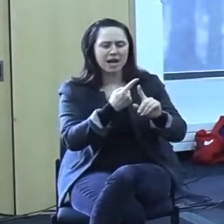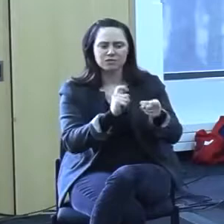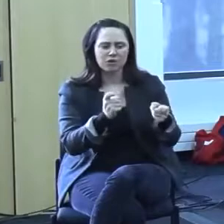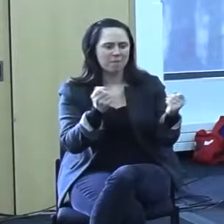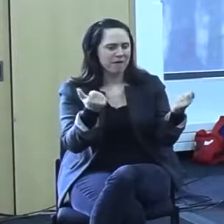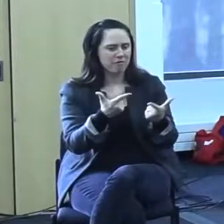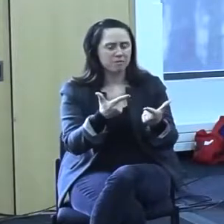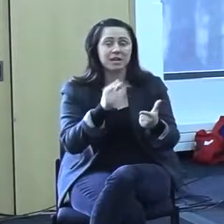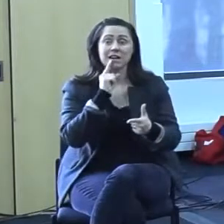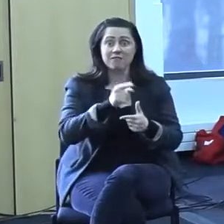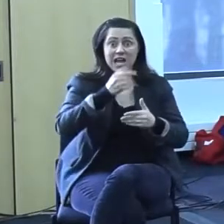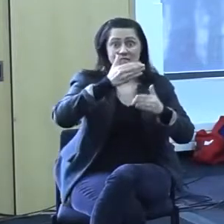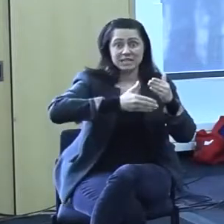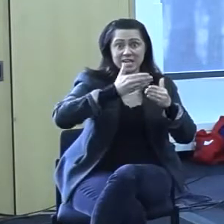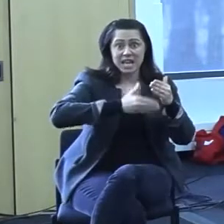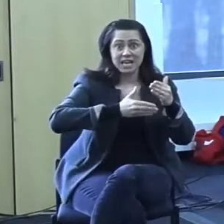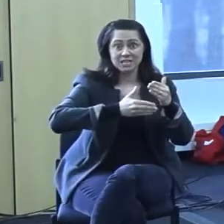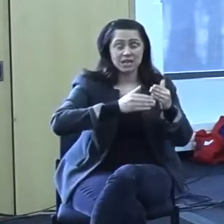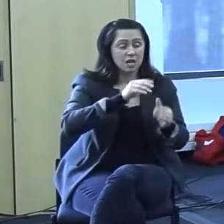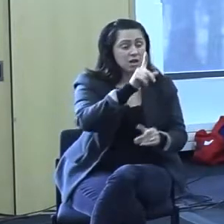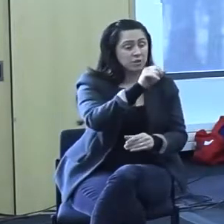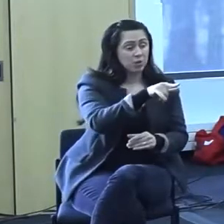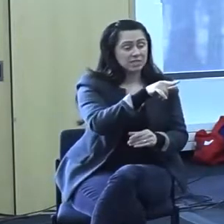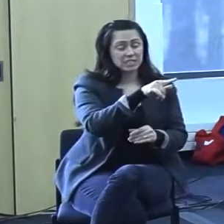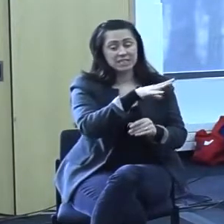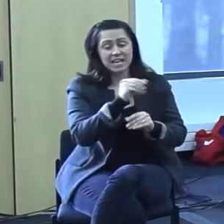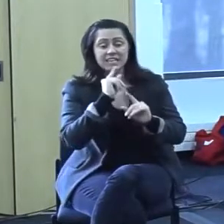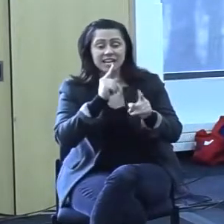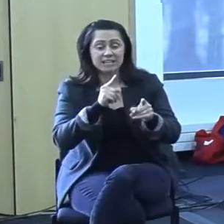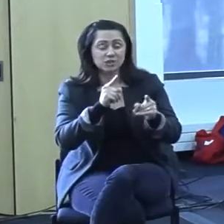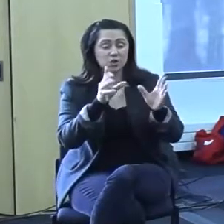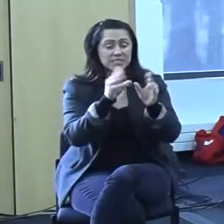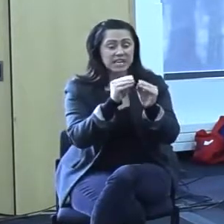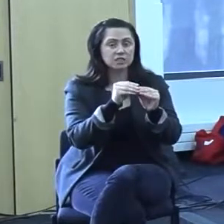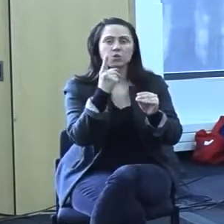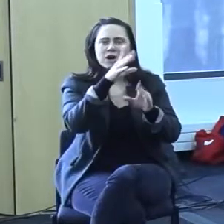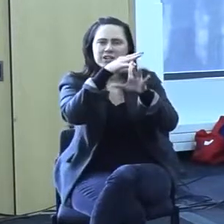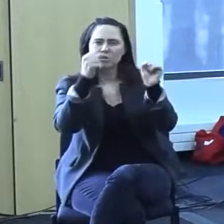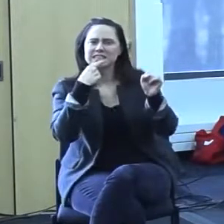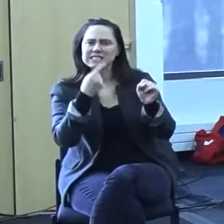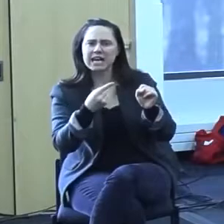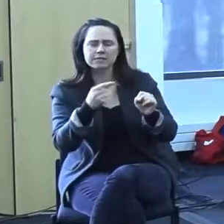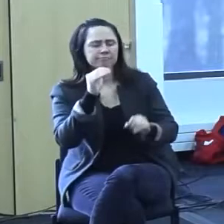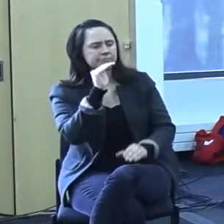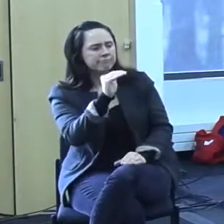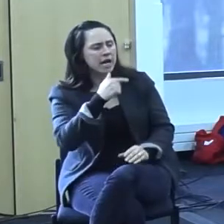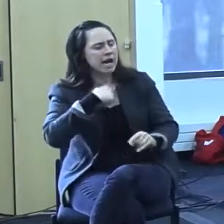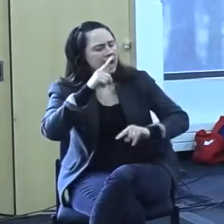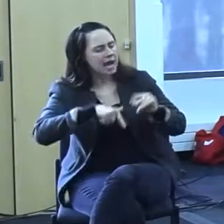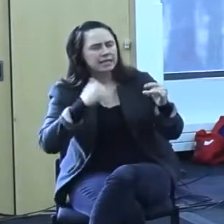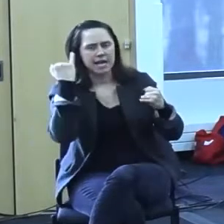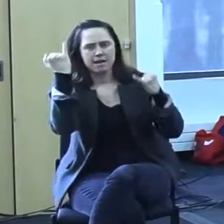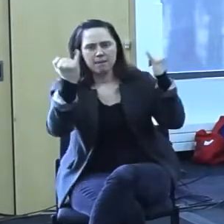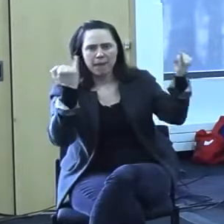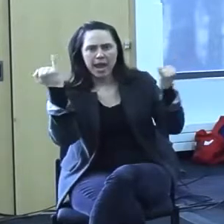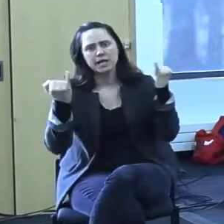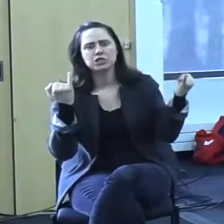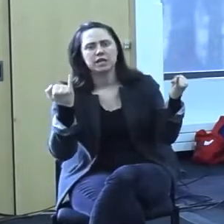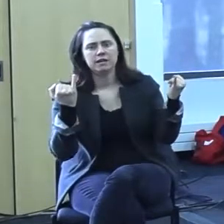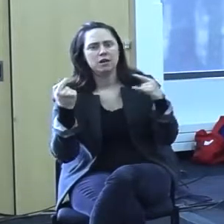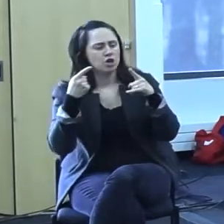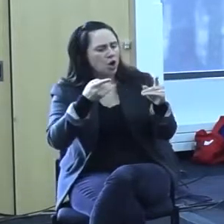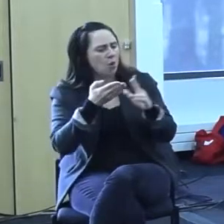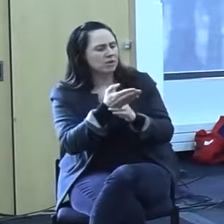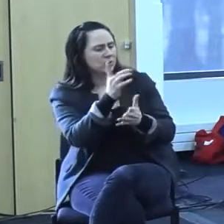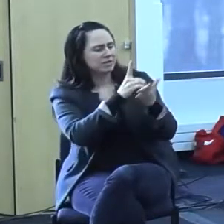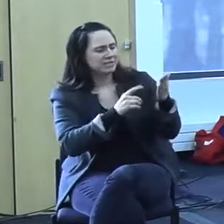fact, at the end of the Q&A session, one of the presidents said that she can't imagine going